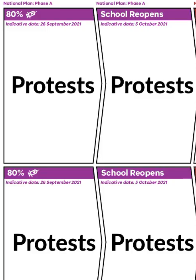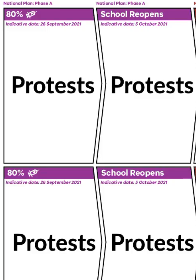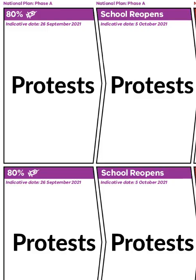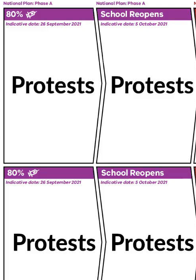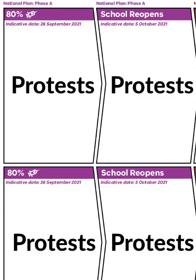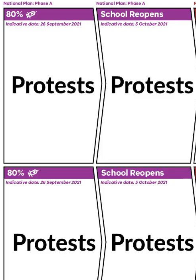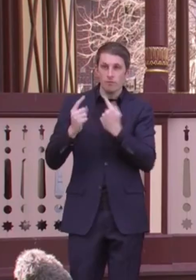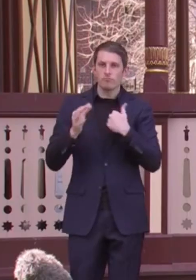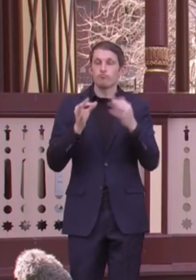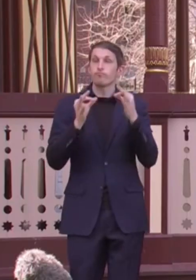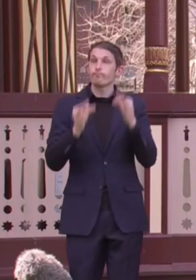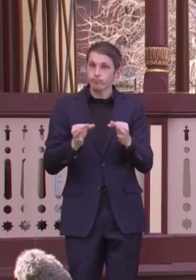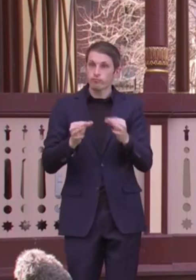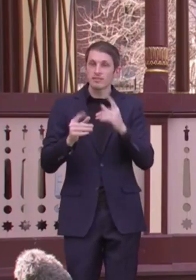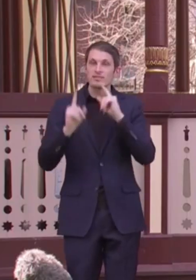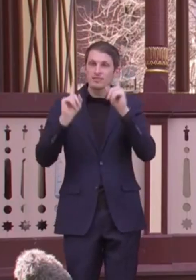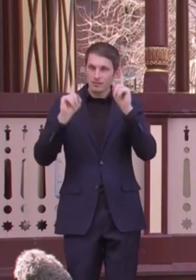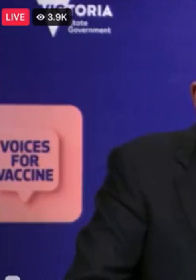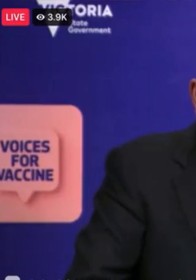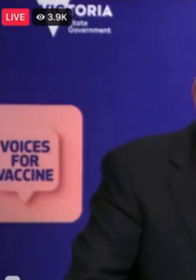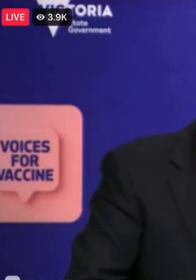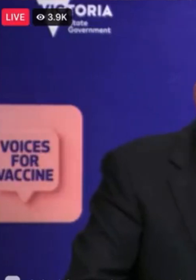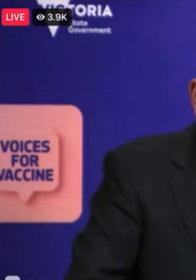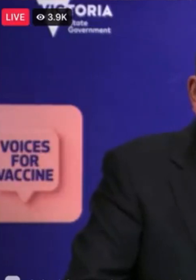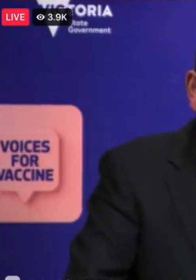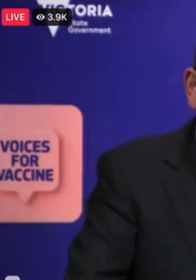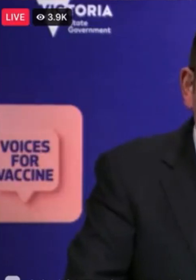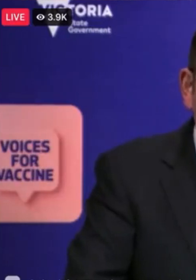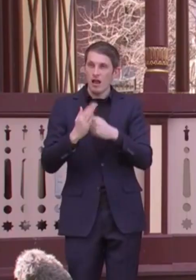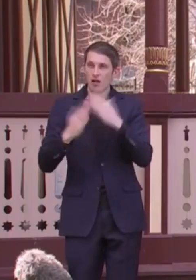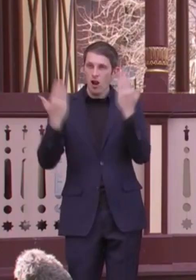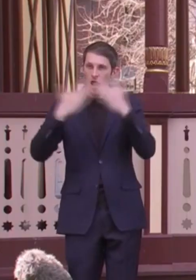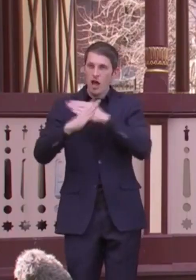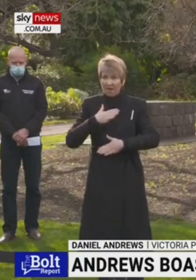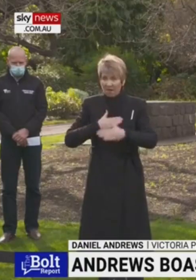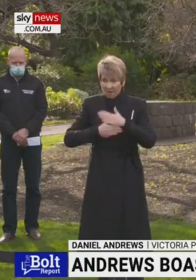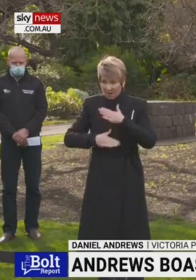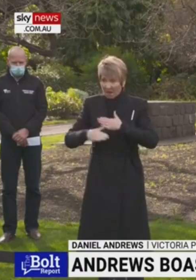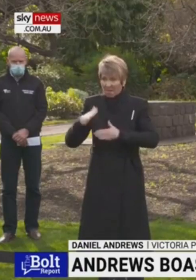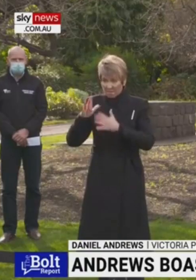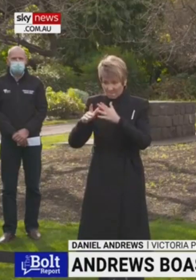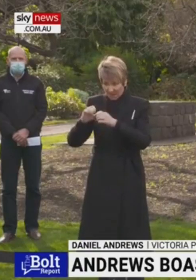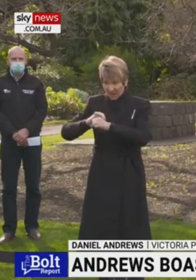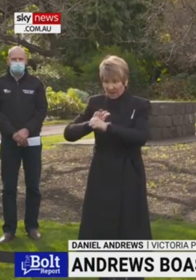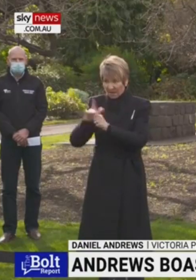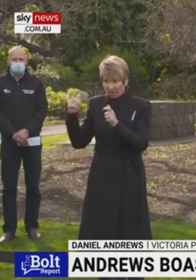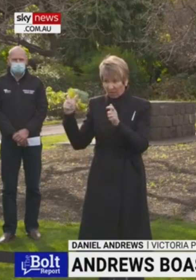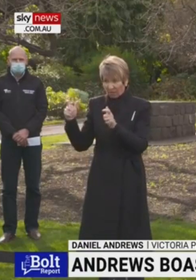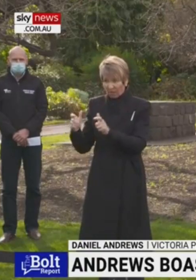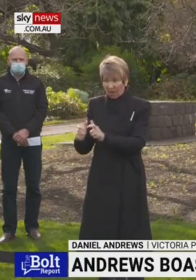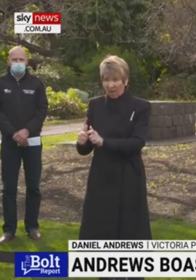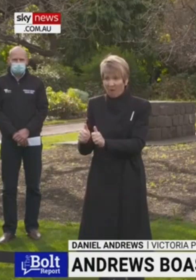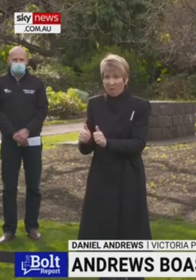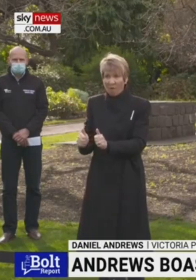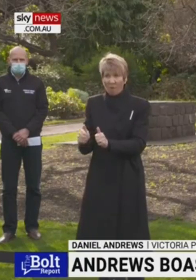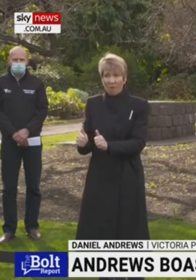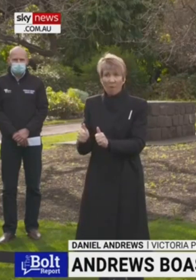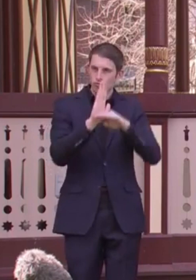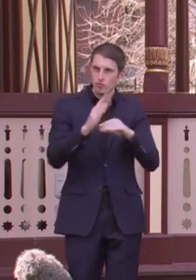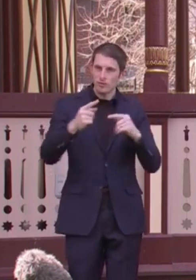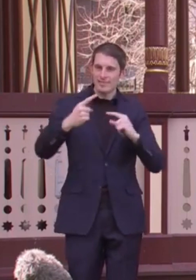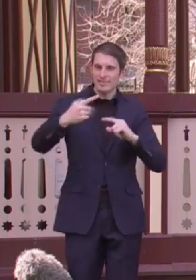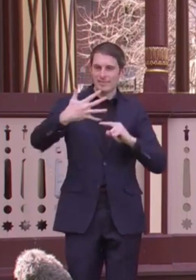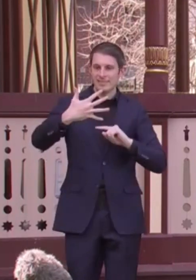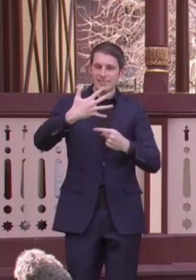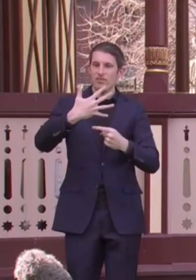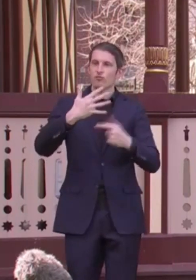Just do it. And there are appointments available. I don't think there's a jurisdiction in the world that has been able to achieve that.